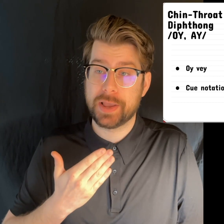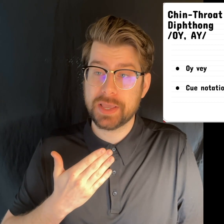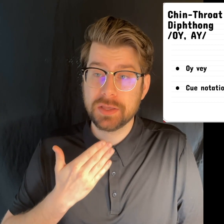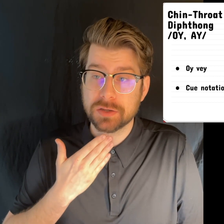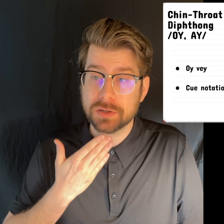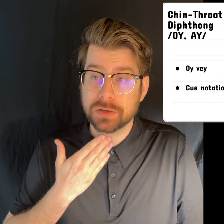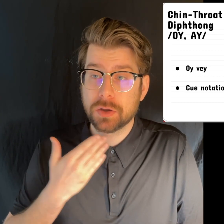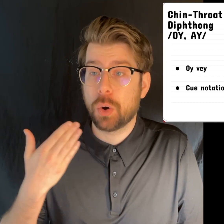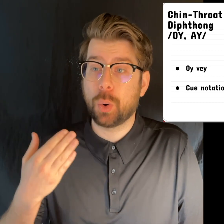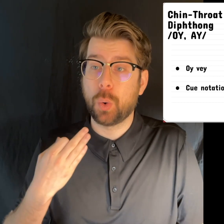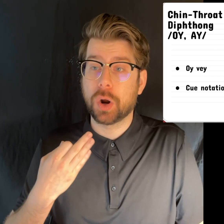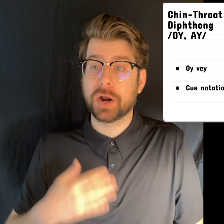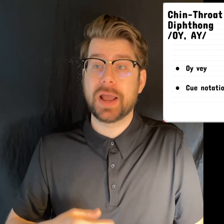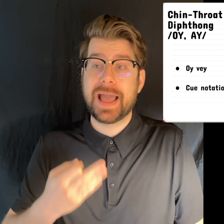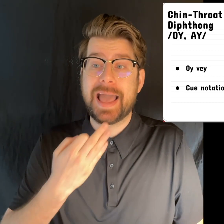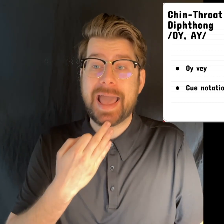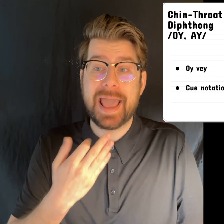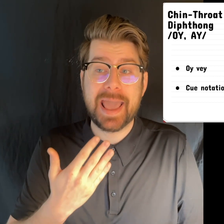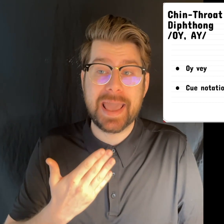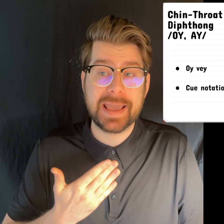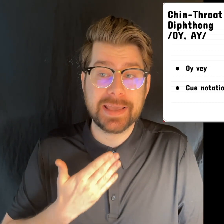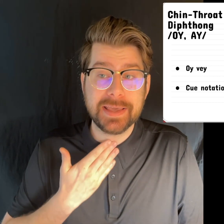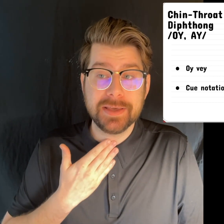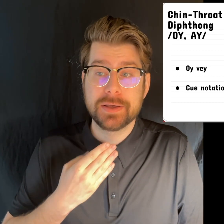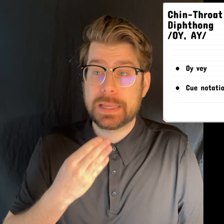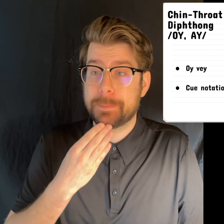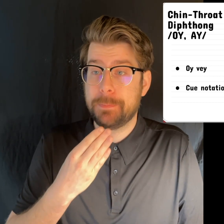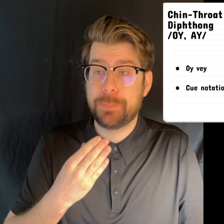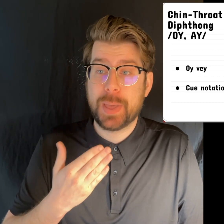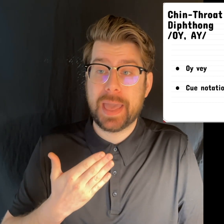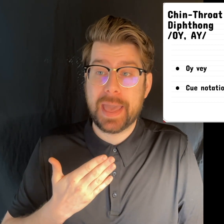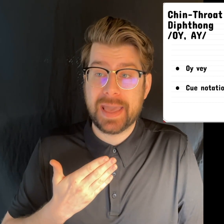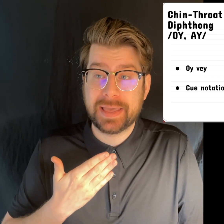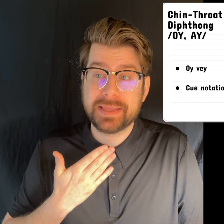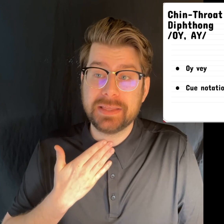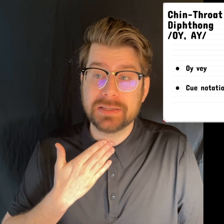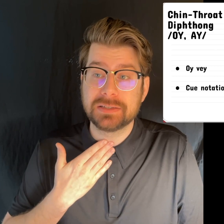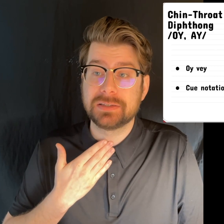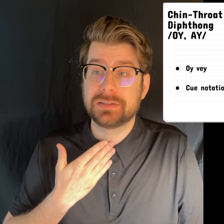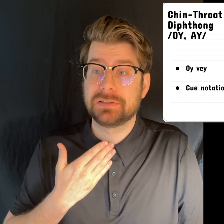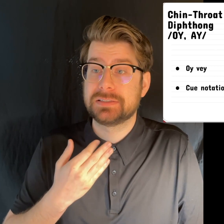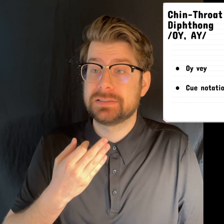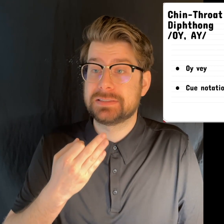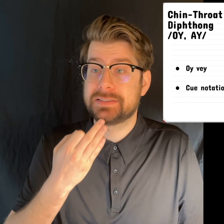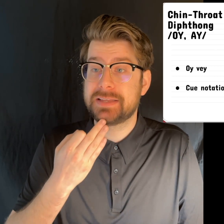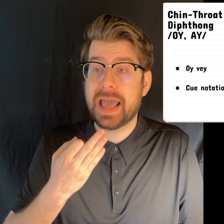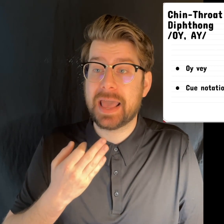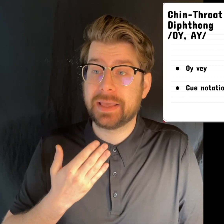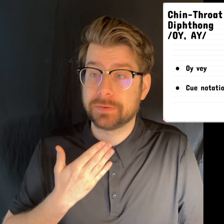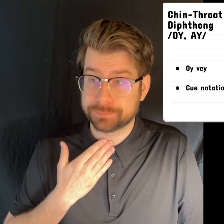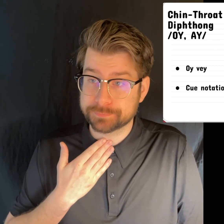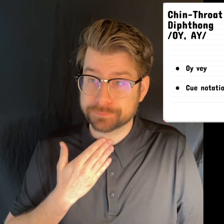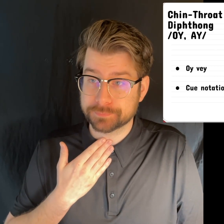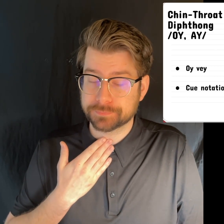toy, or hey, bay, say.